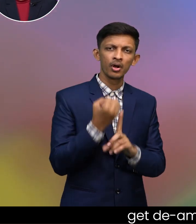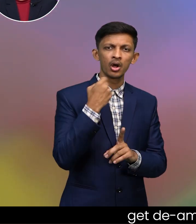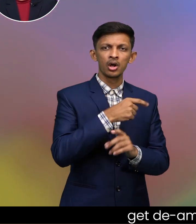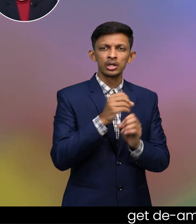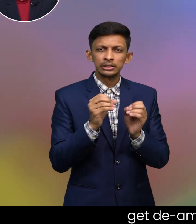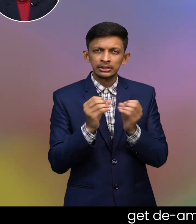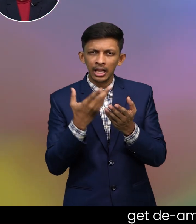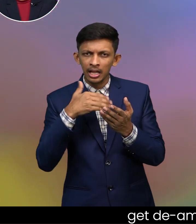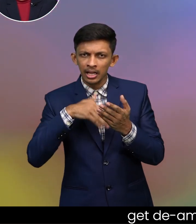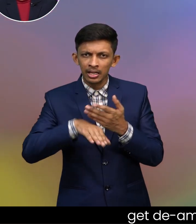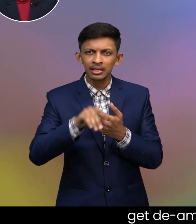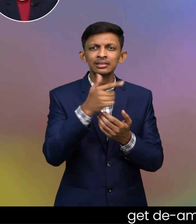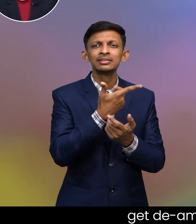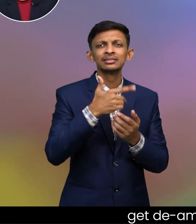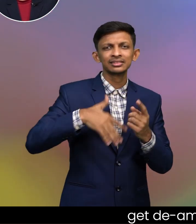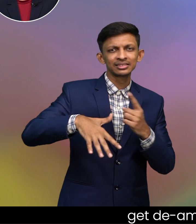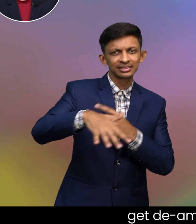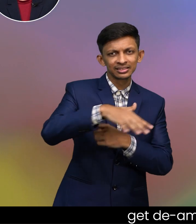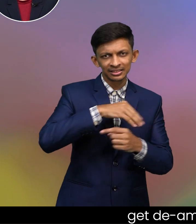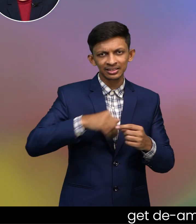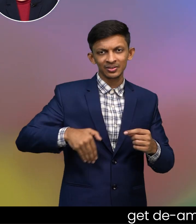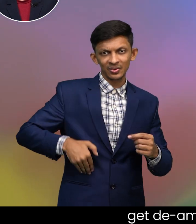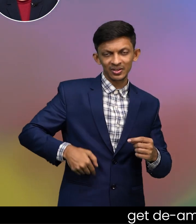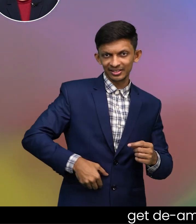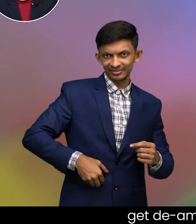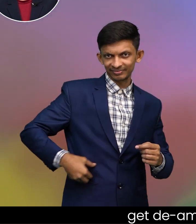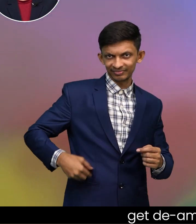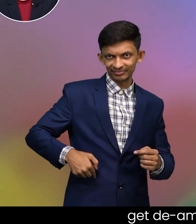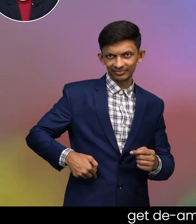considerably depending on several factors.